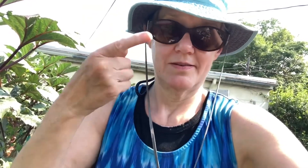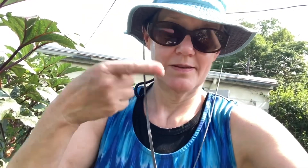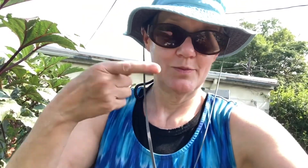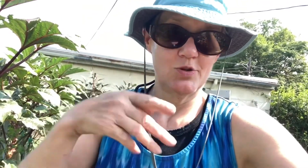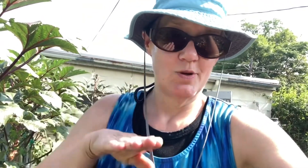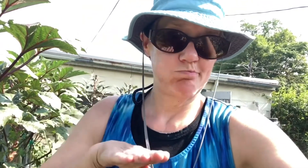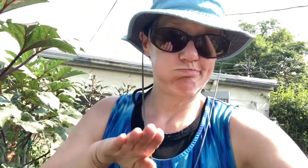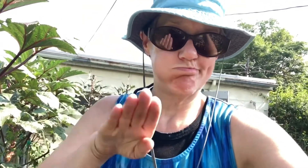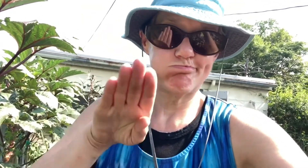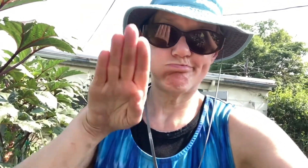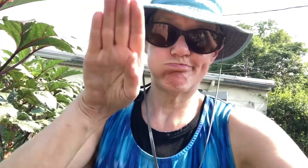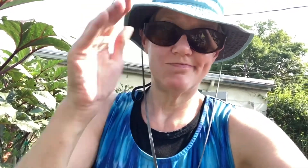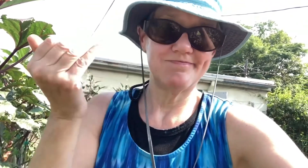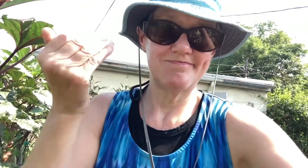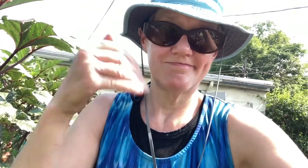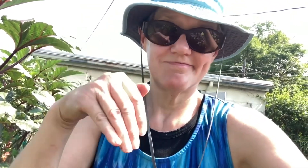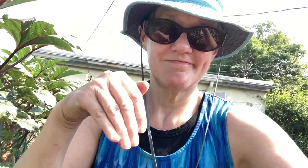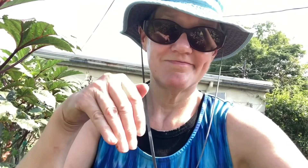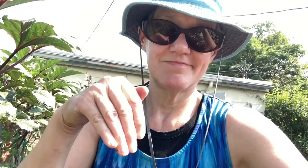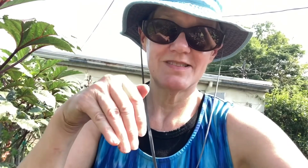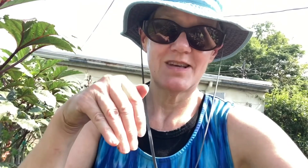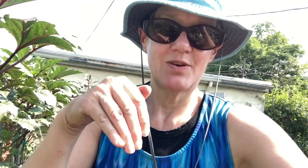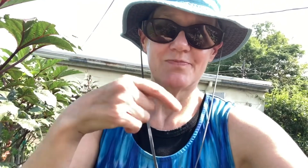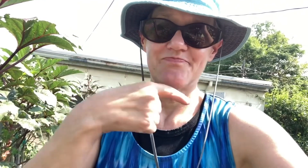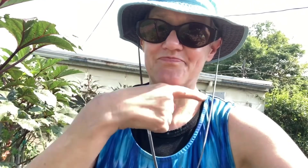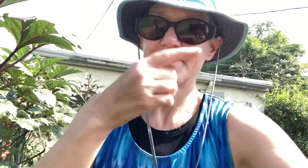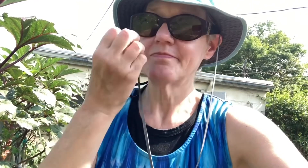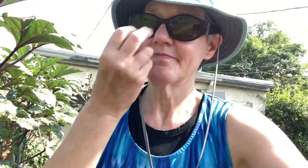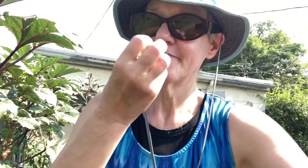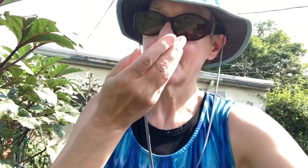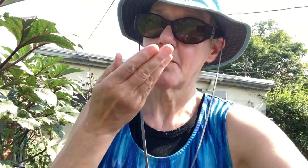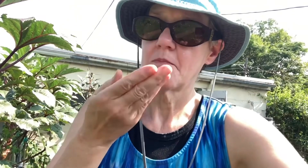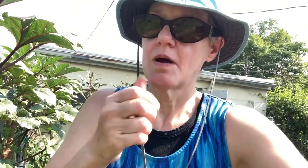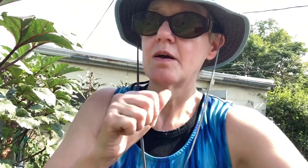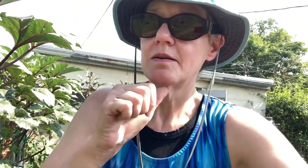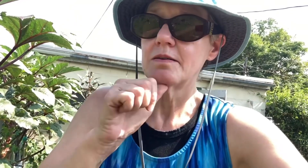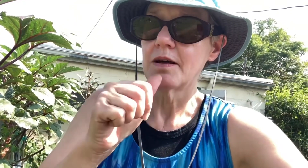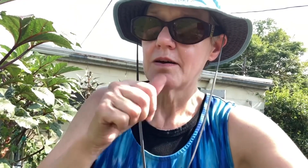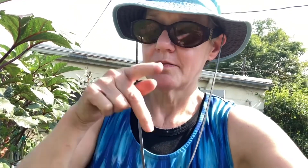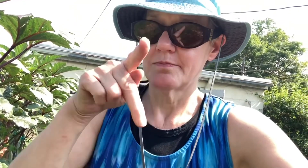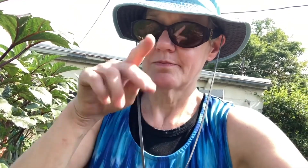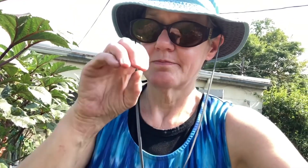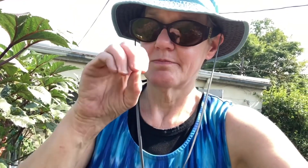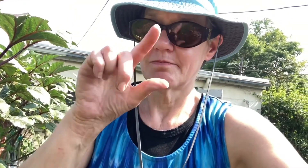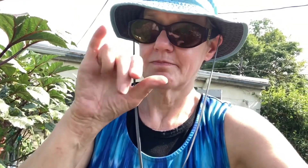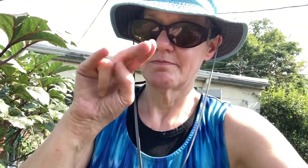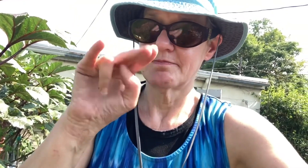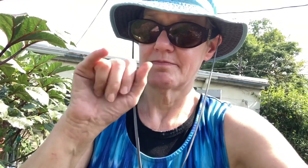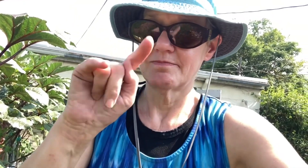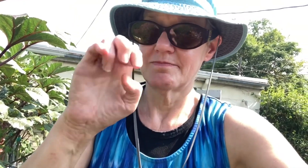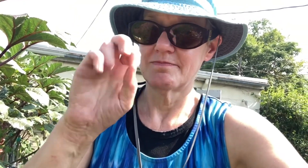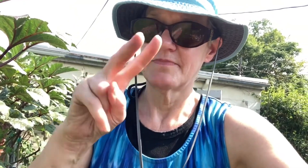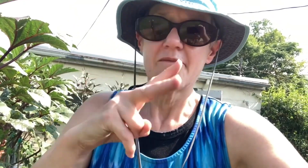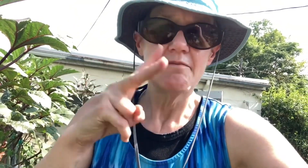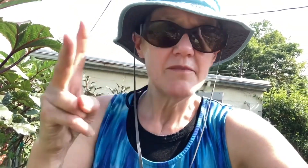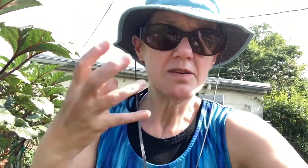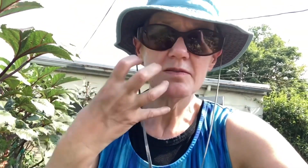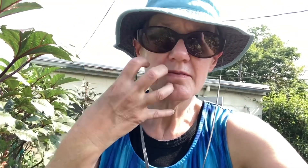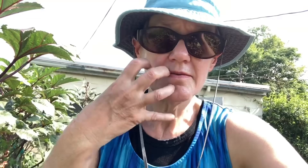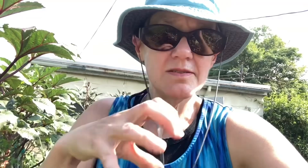This week the temperature is going to soar again, and I'm concerned that these blossoms will be